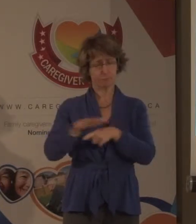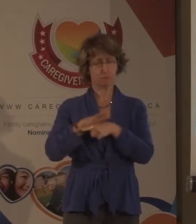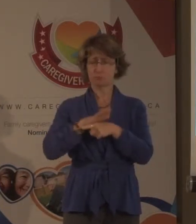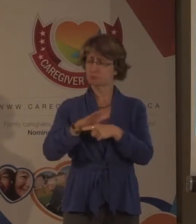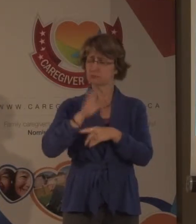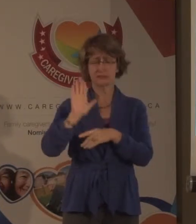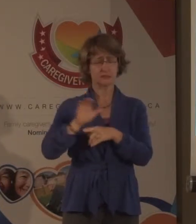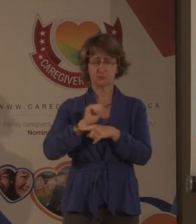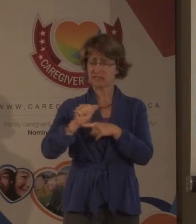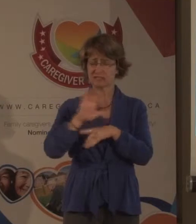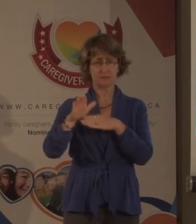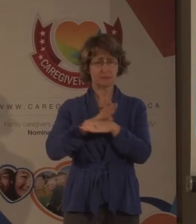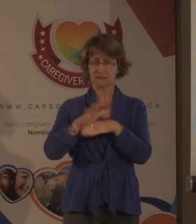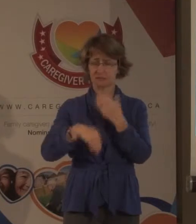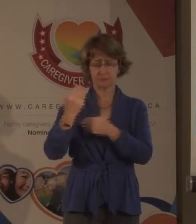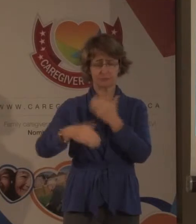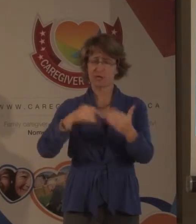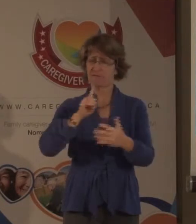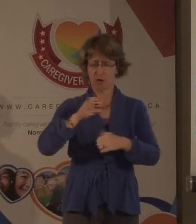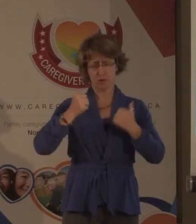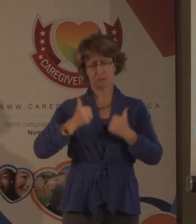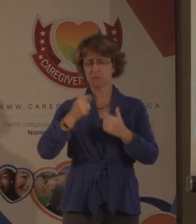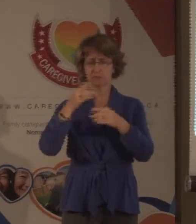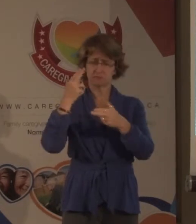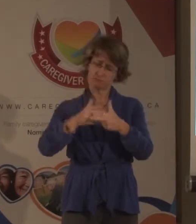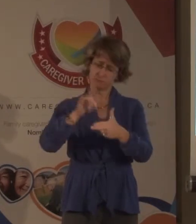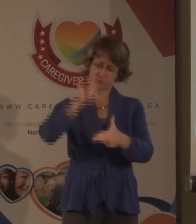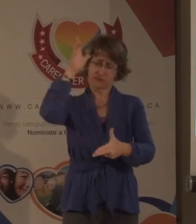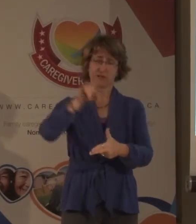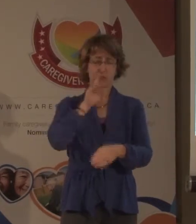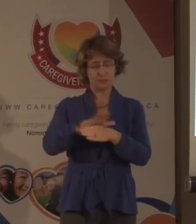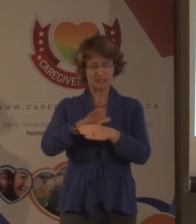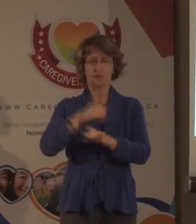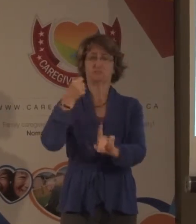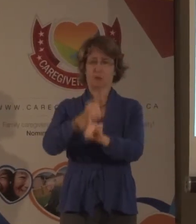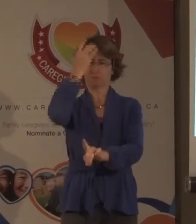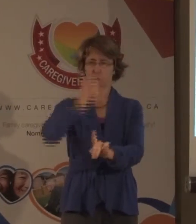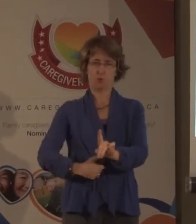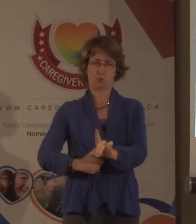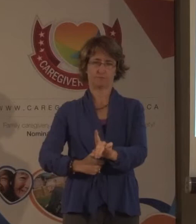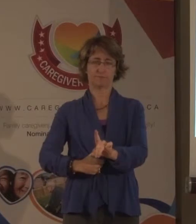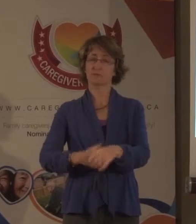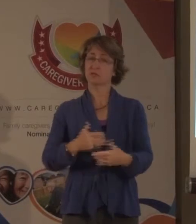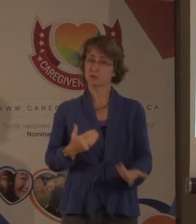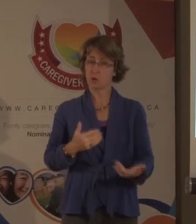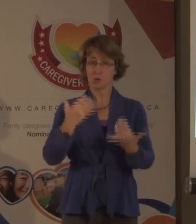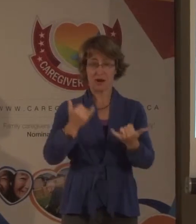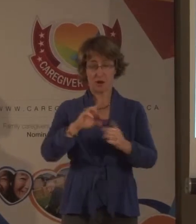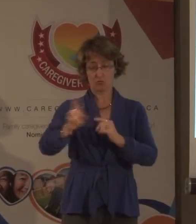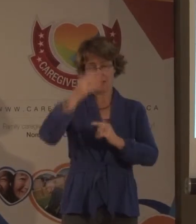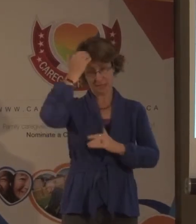own firm. He was very established and very busy, and he had a stroke. So he has